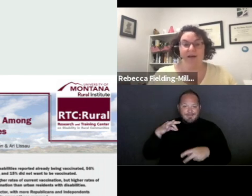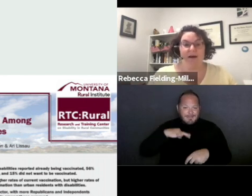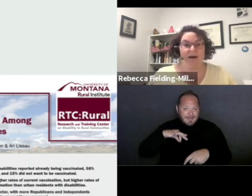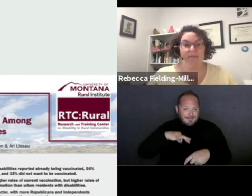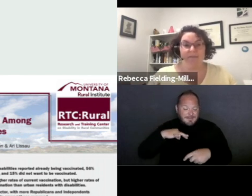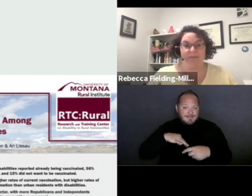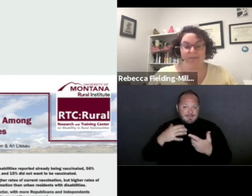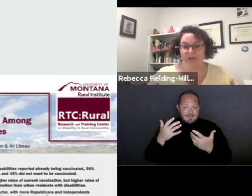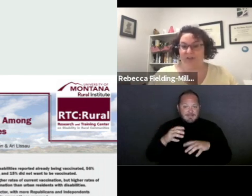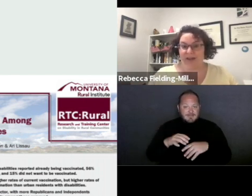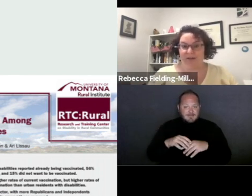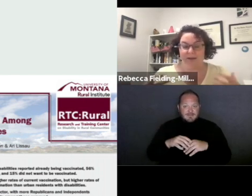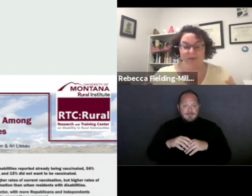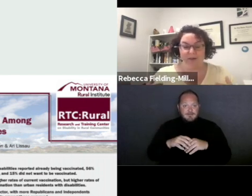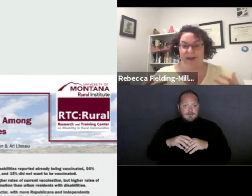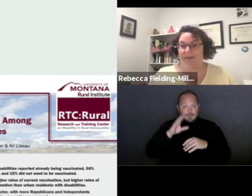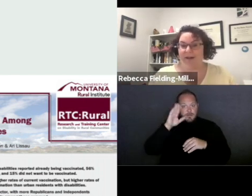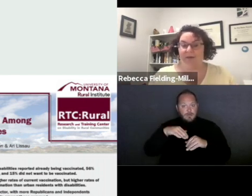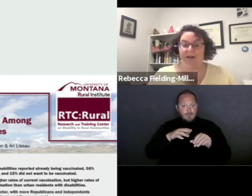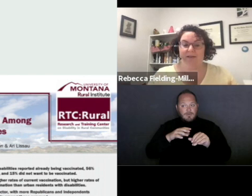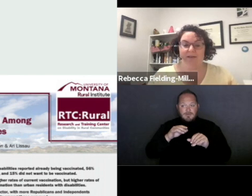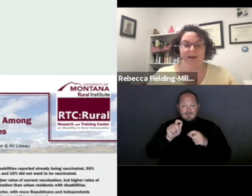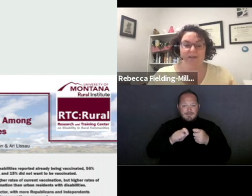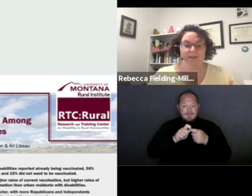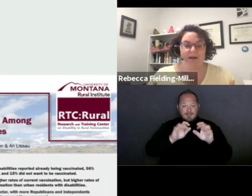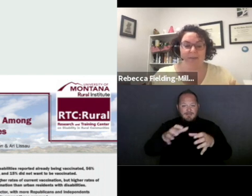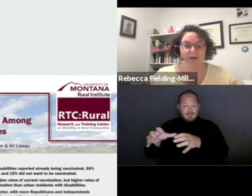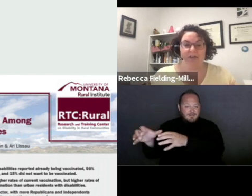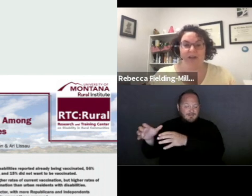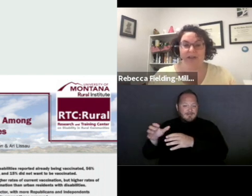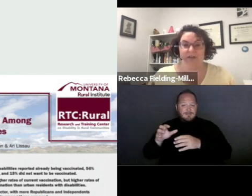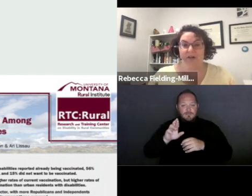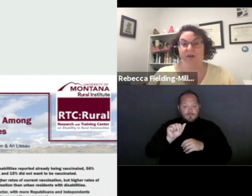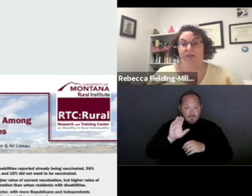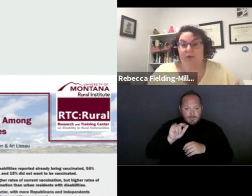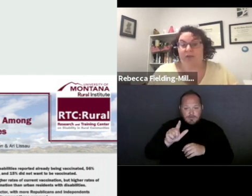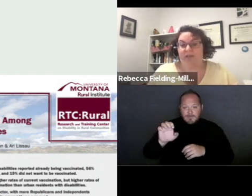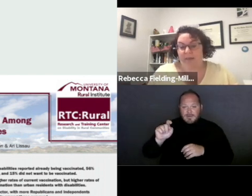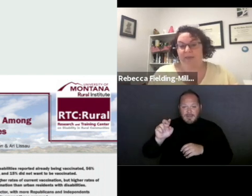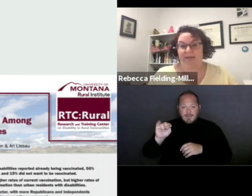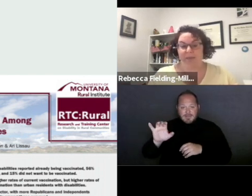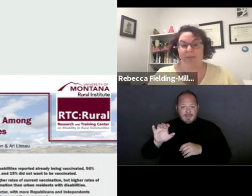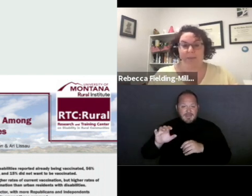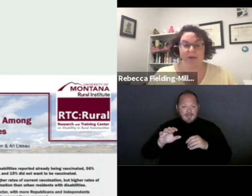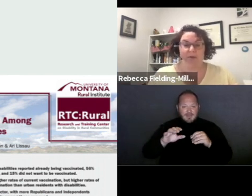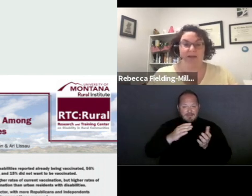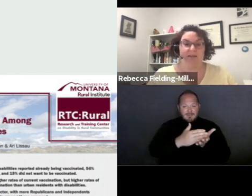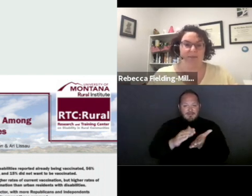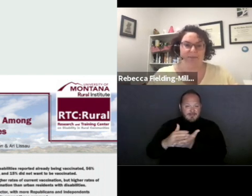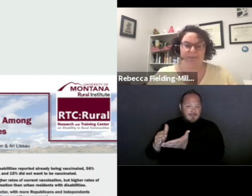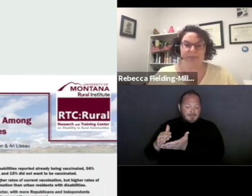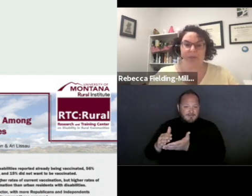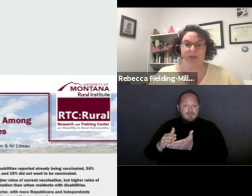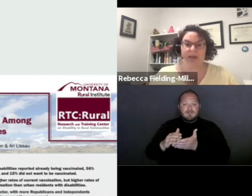society. Just like racial and ethnic minorities are marginalized, those are the same things that put people at